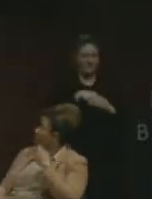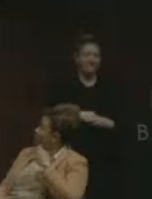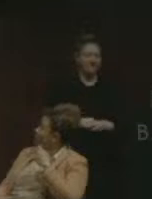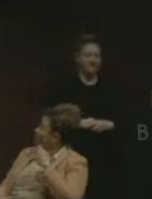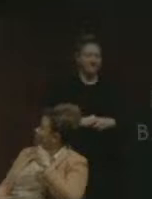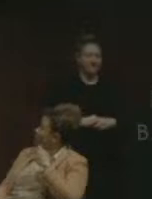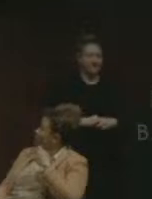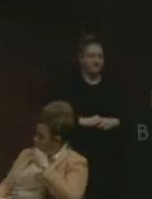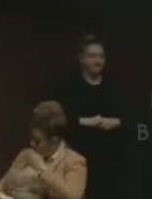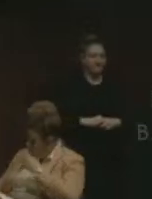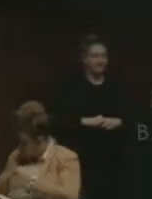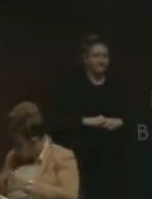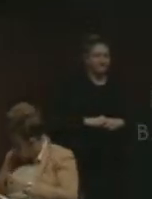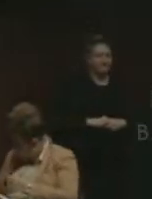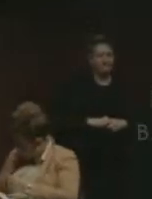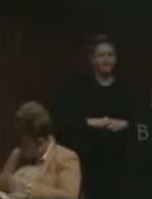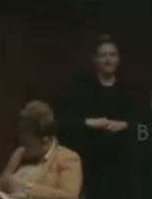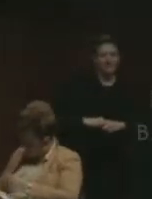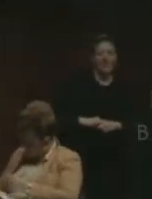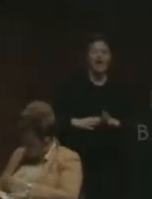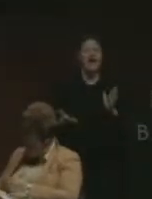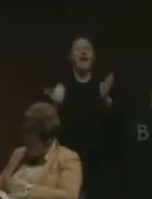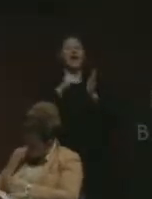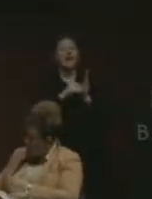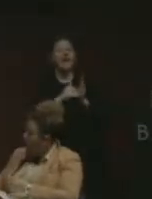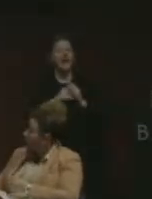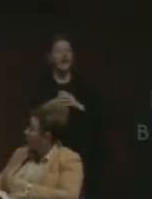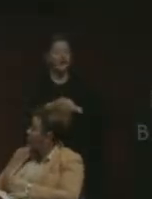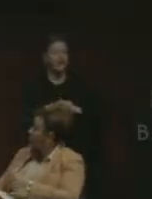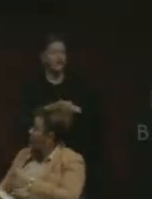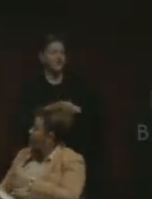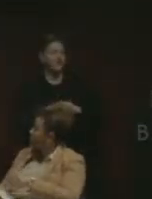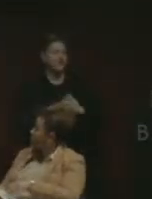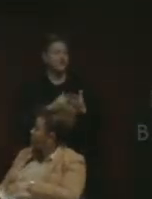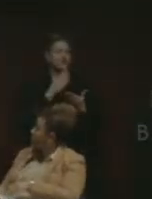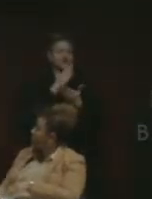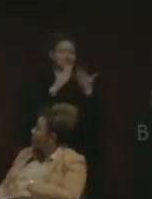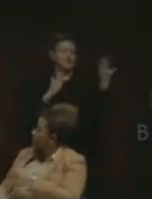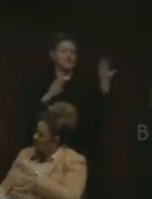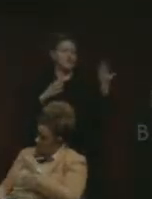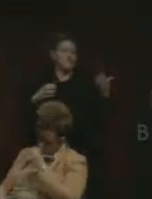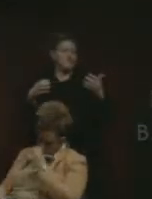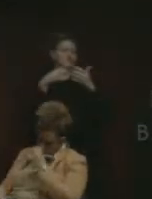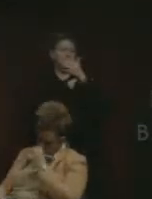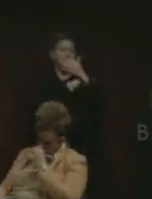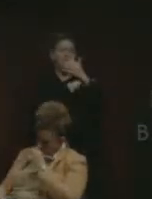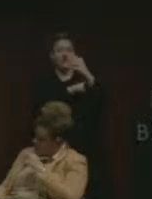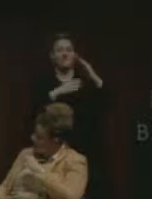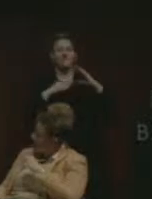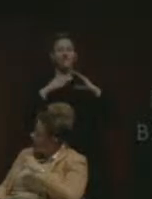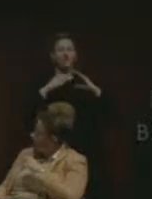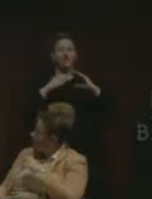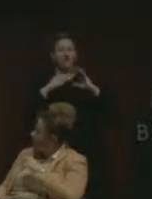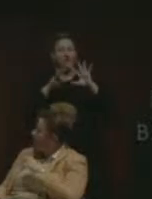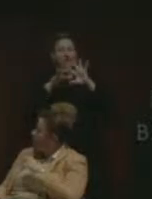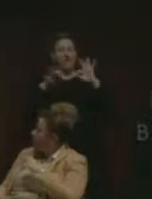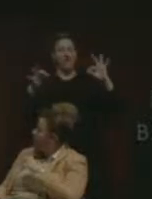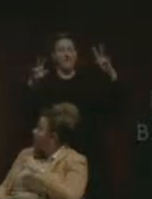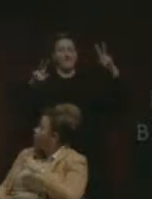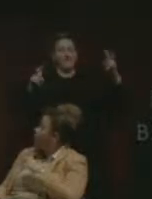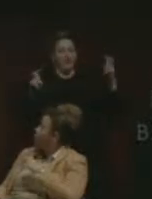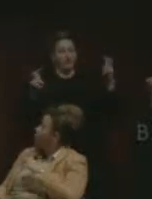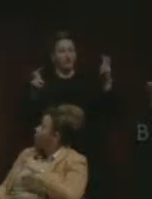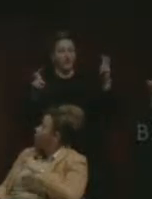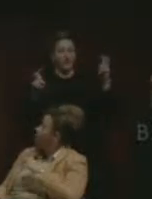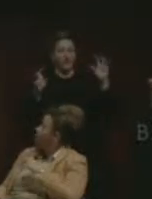I wanted to point out a little bit of the narrative. So there's some powerful mantras that became used again and again